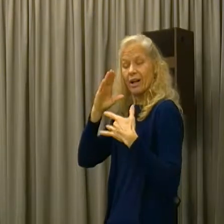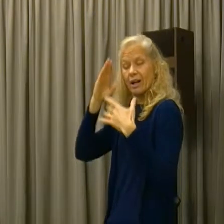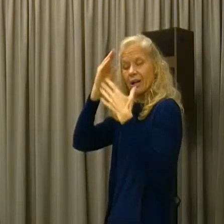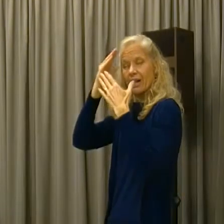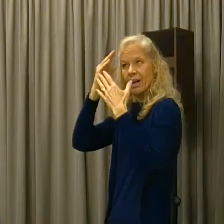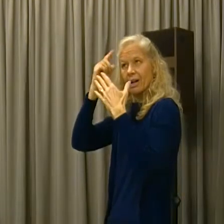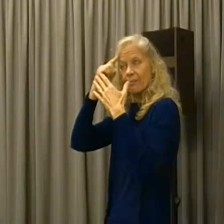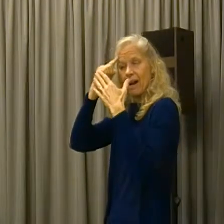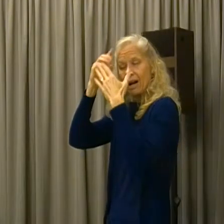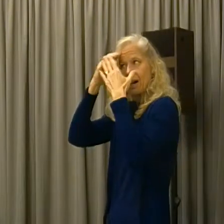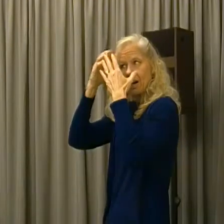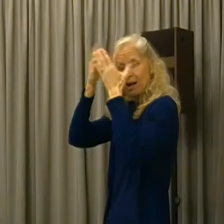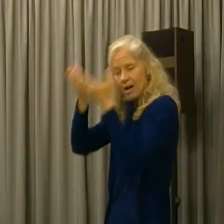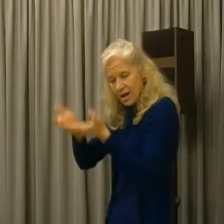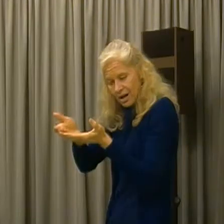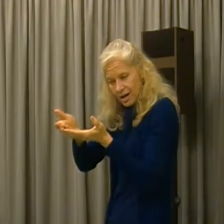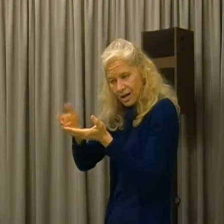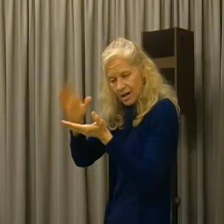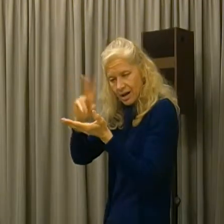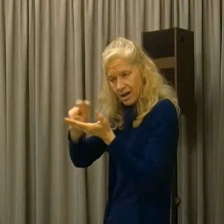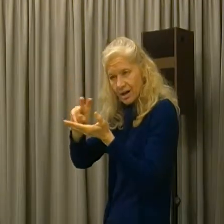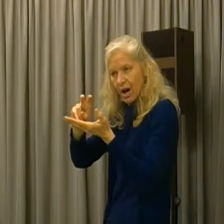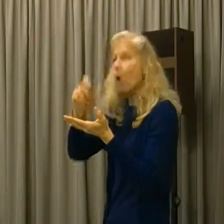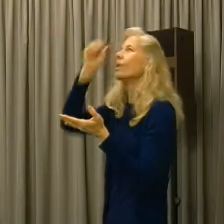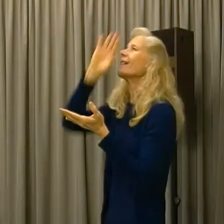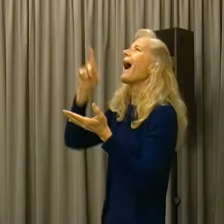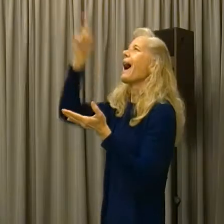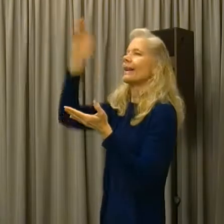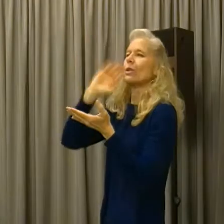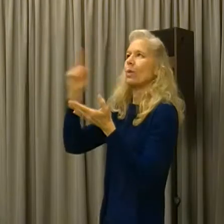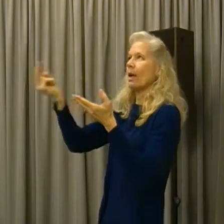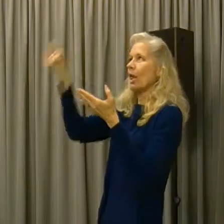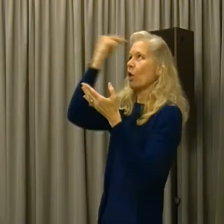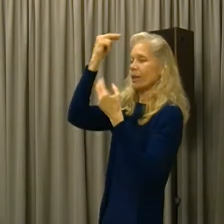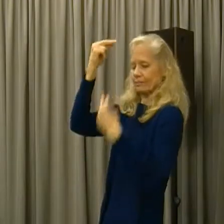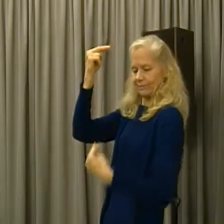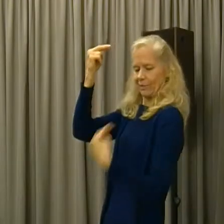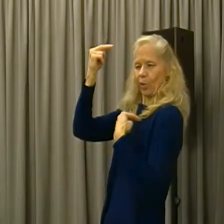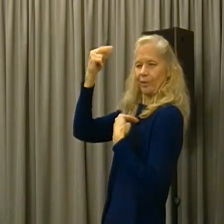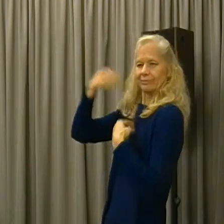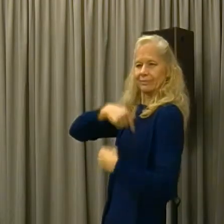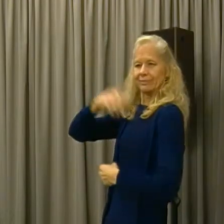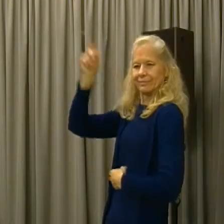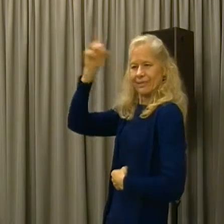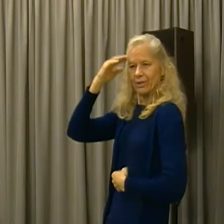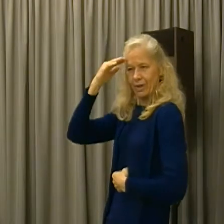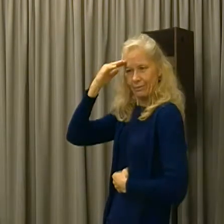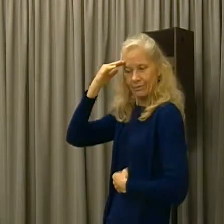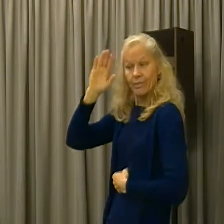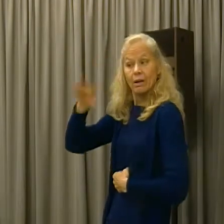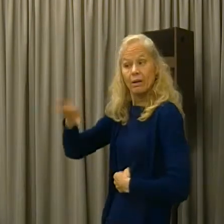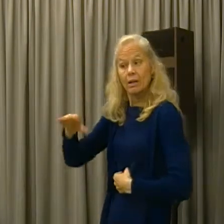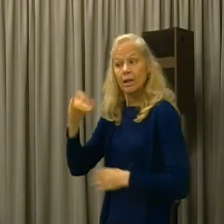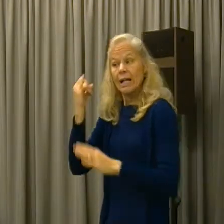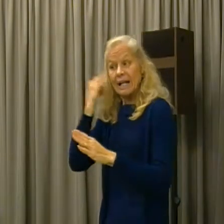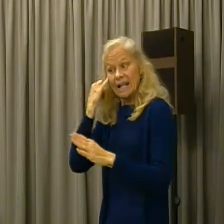thee. But if thou forsake him, he will cast thee off forever. You won't be king anymore if you forsake